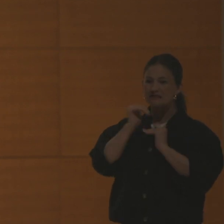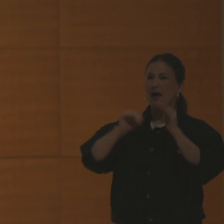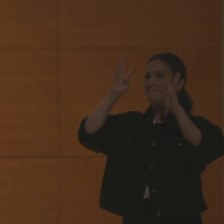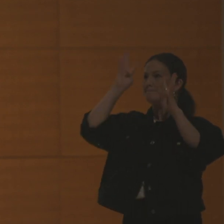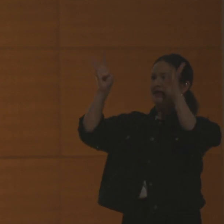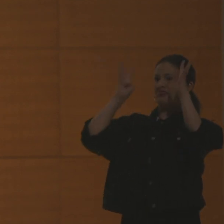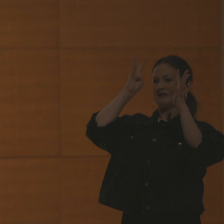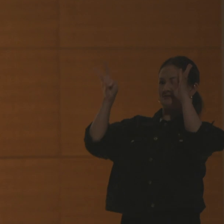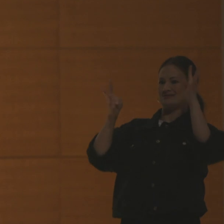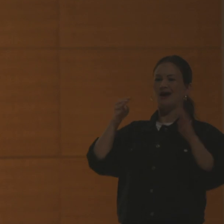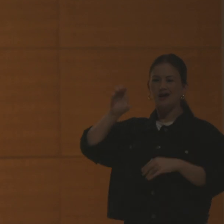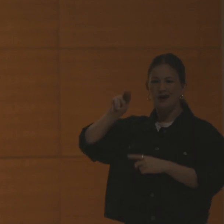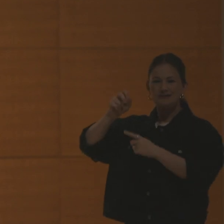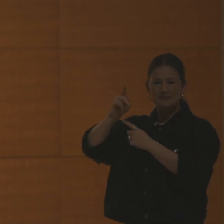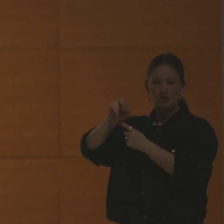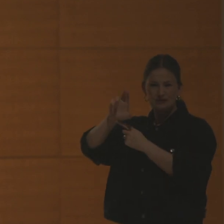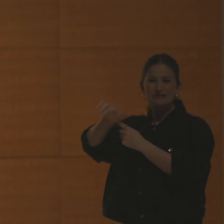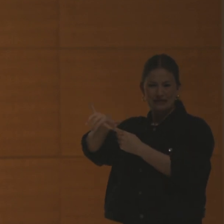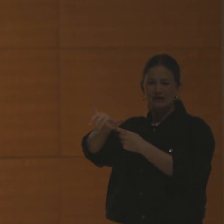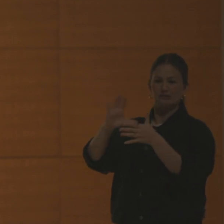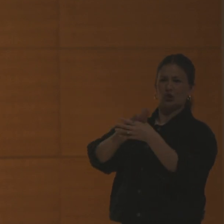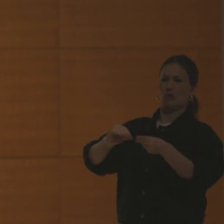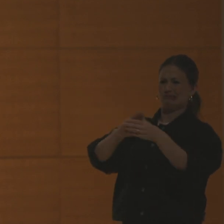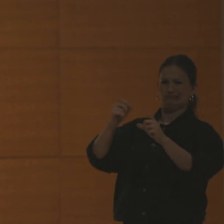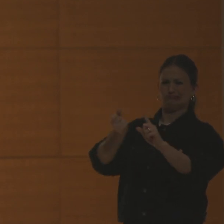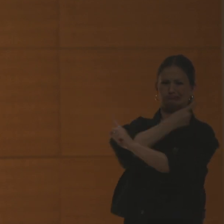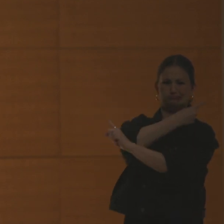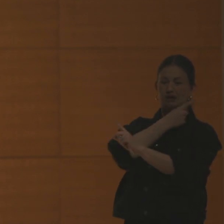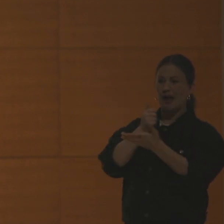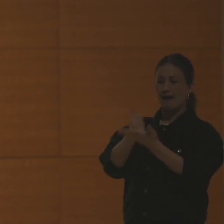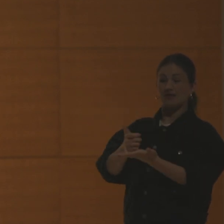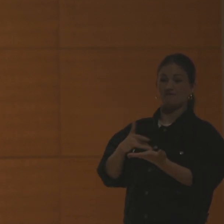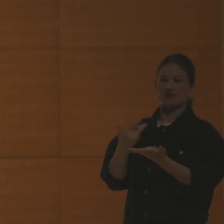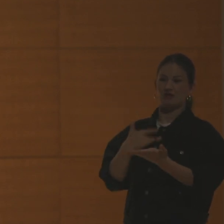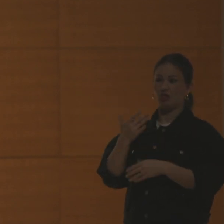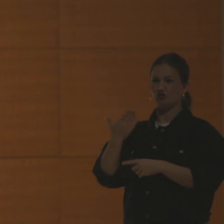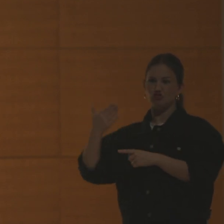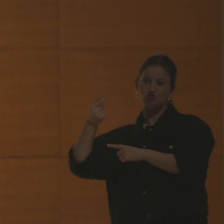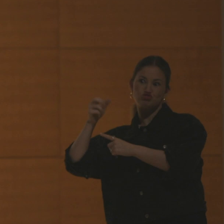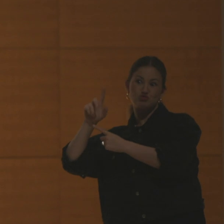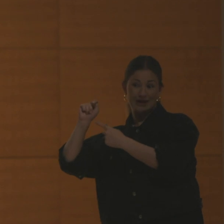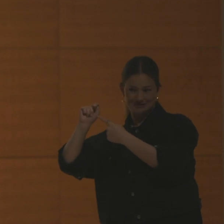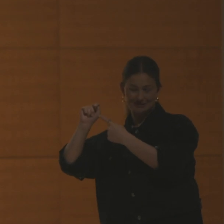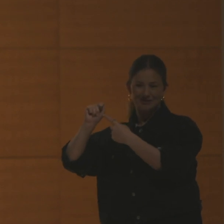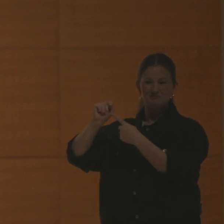conspiracies to feel great again. Too soon or not soon